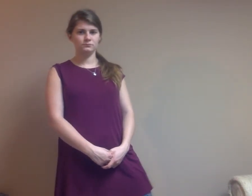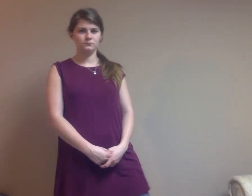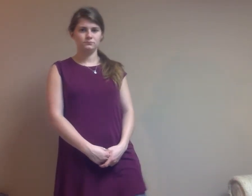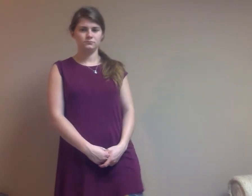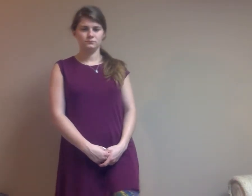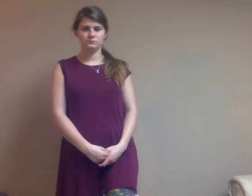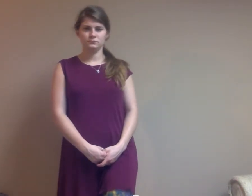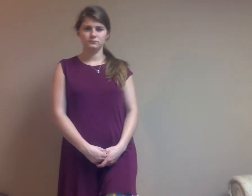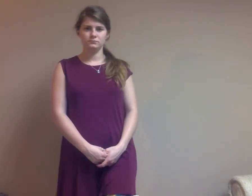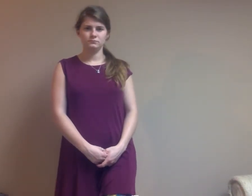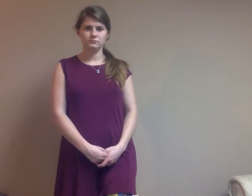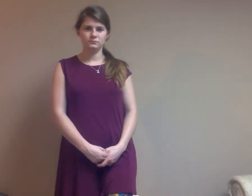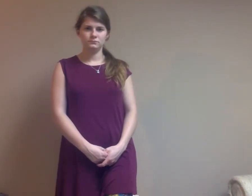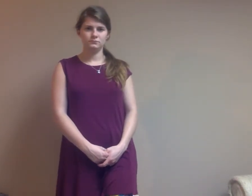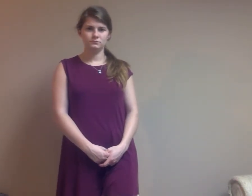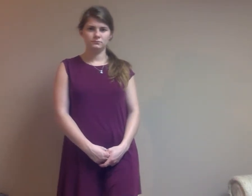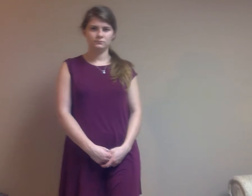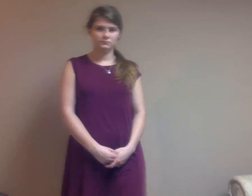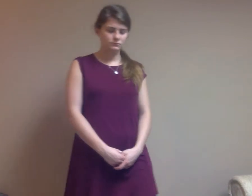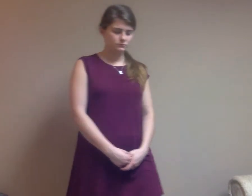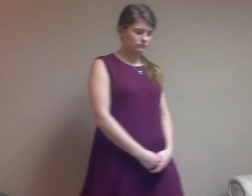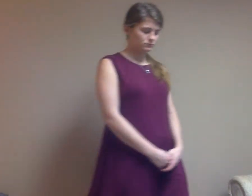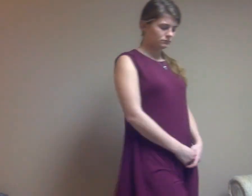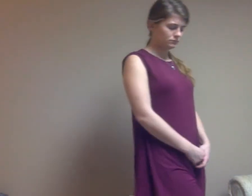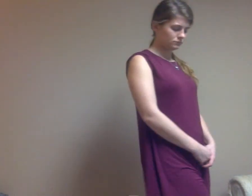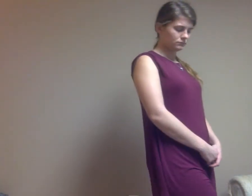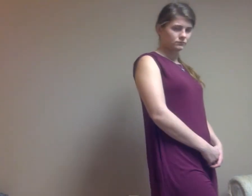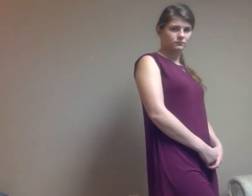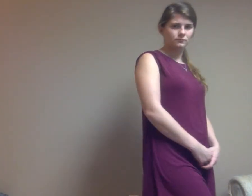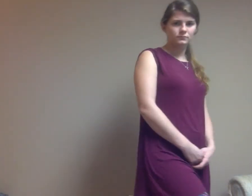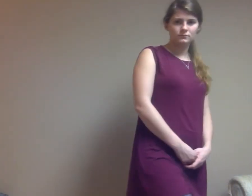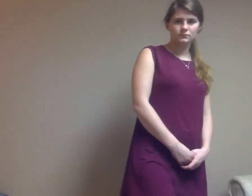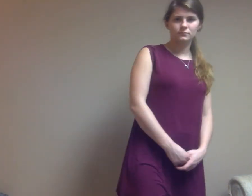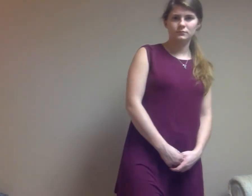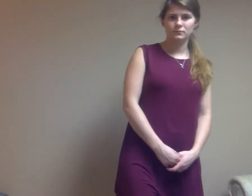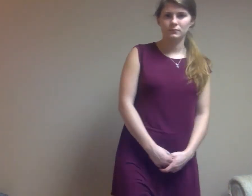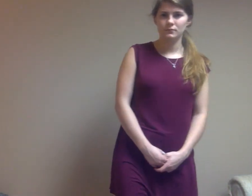Right, let's just get this done. Do you want me to leave it to you? No, you can help me. April, let Mum just crack on. That's right, let's. Are you going to help me do